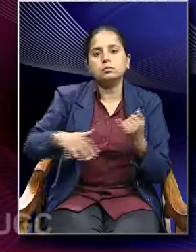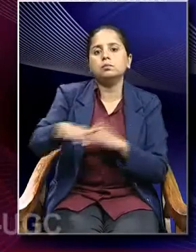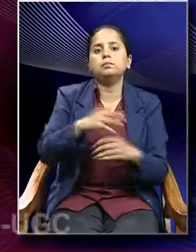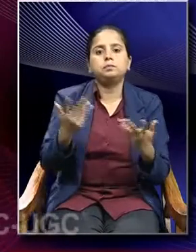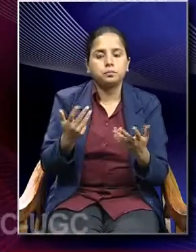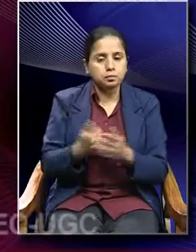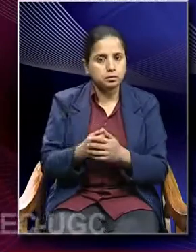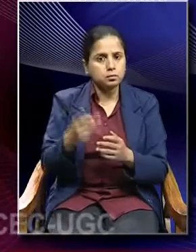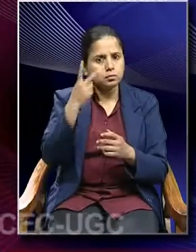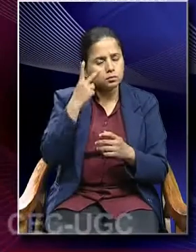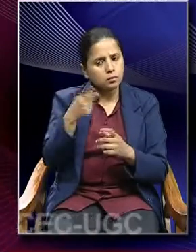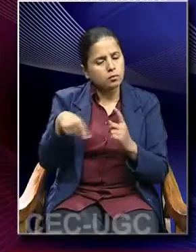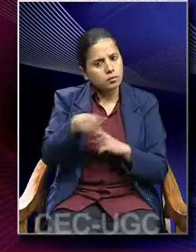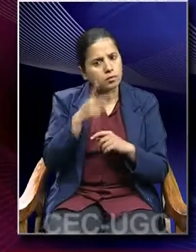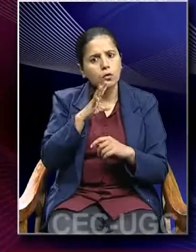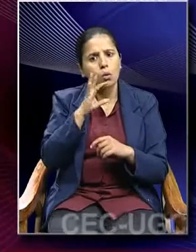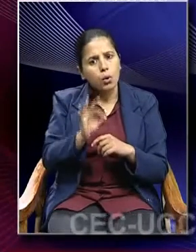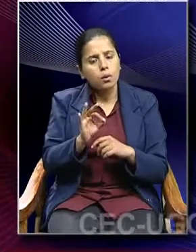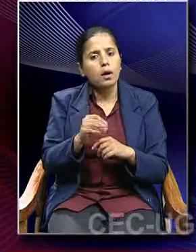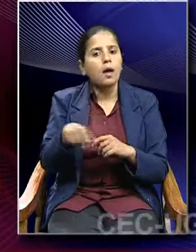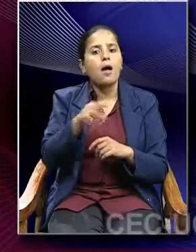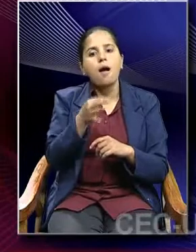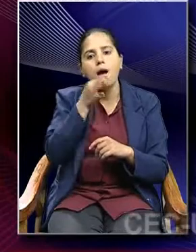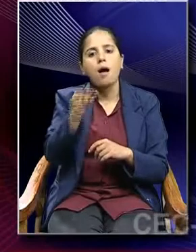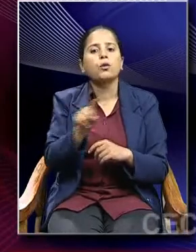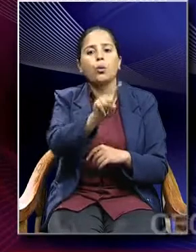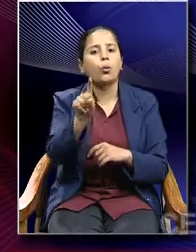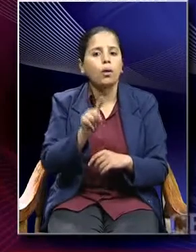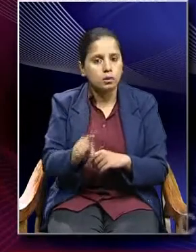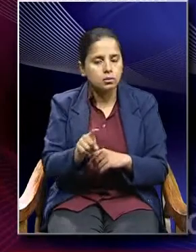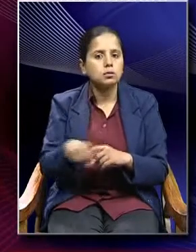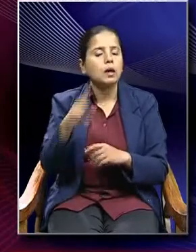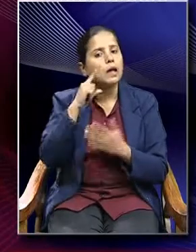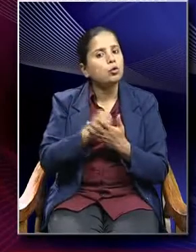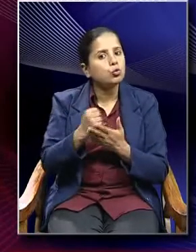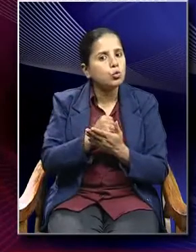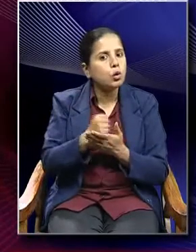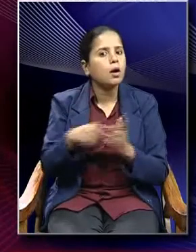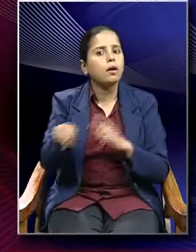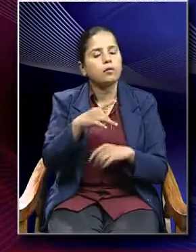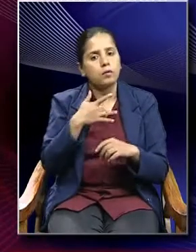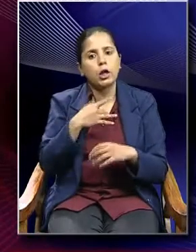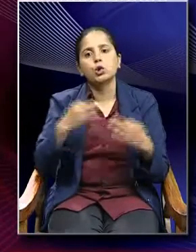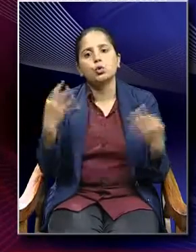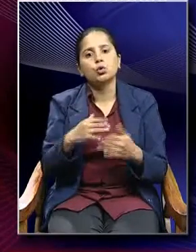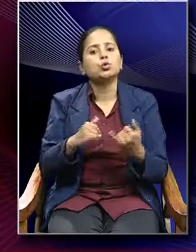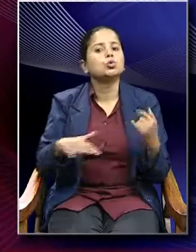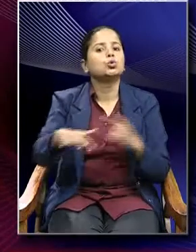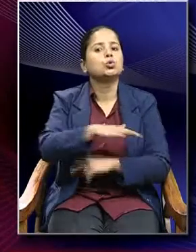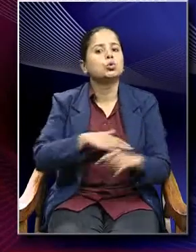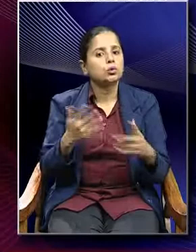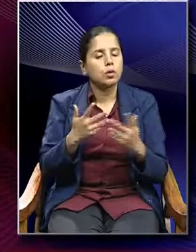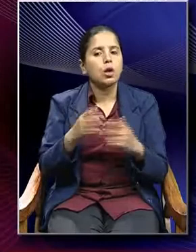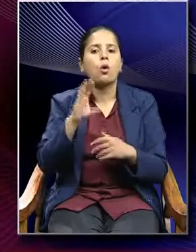And it is within this sense of asking questions, of trying to make sense of the new social order, that